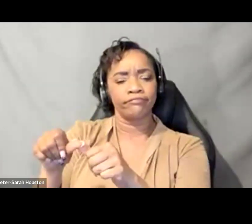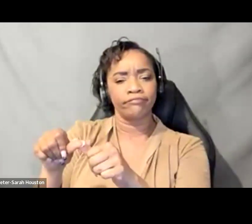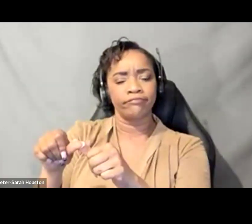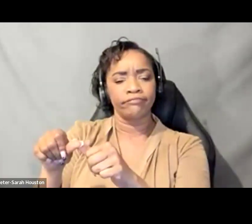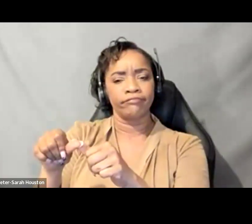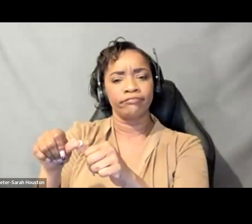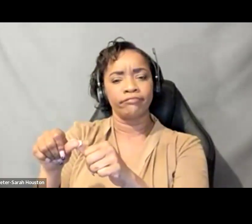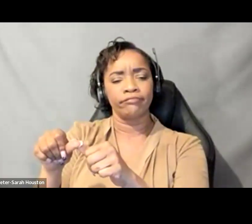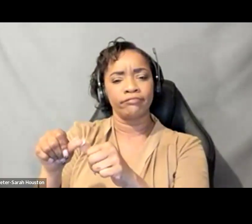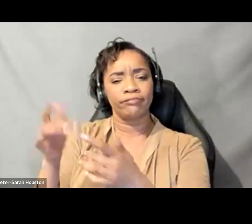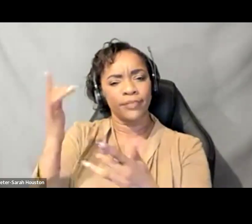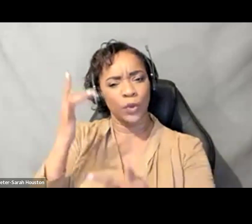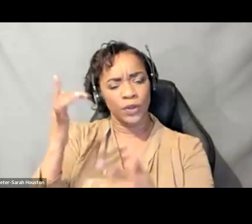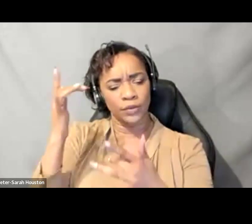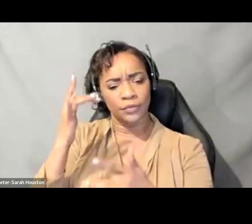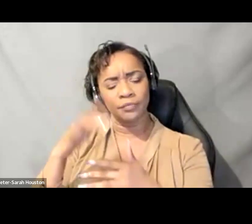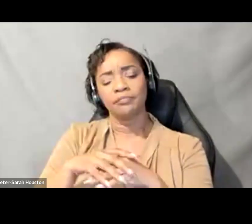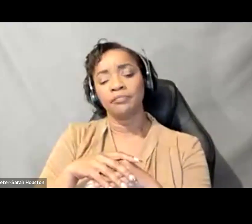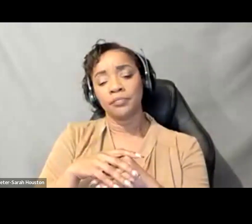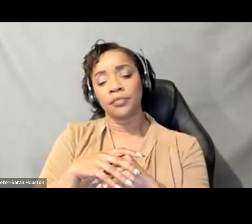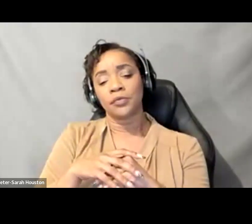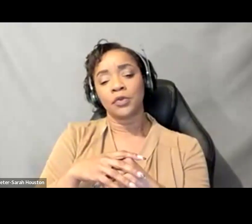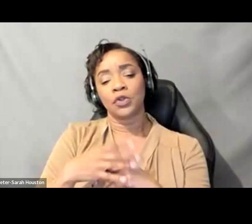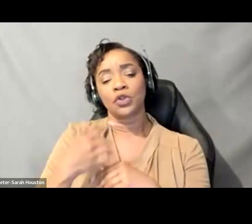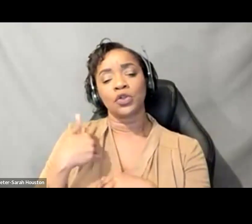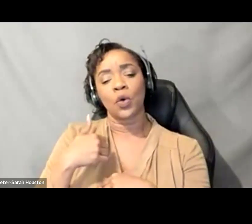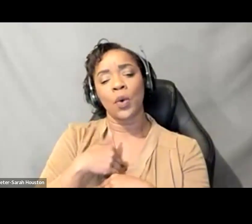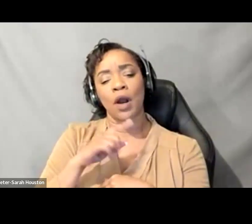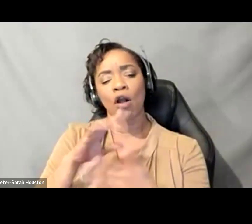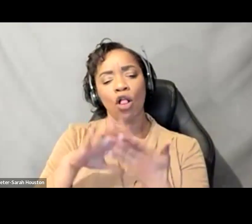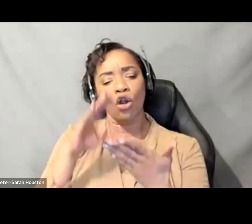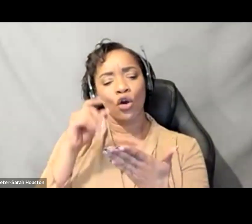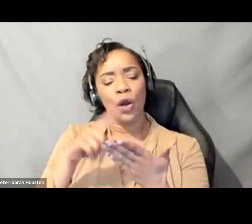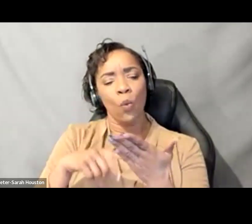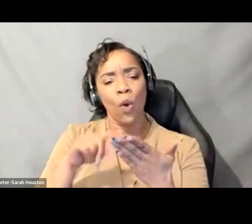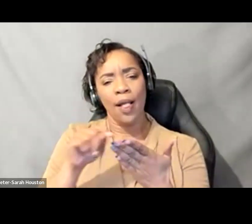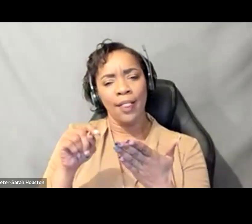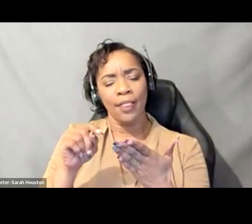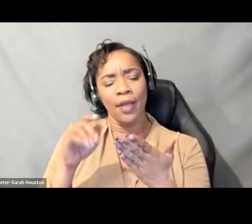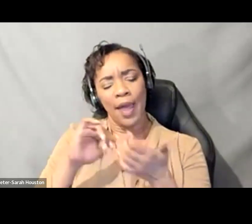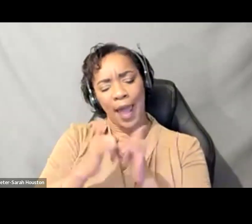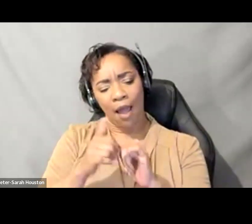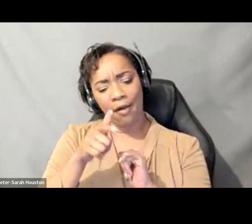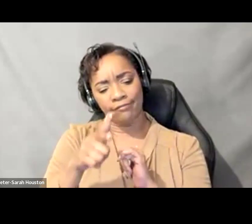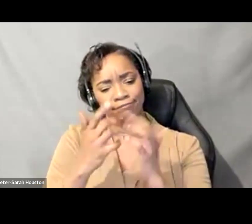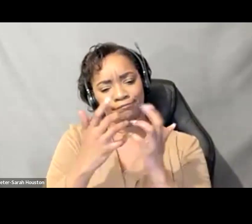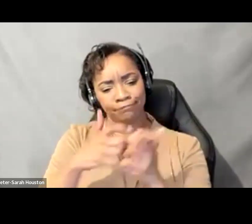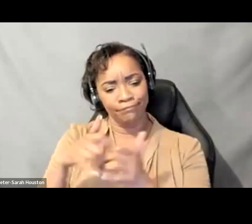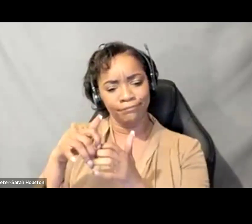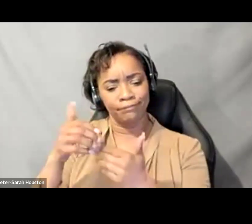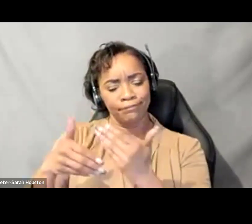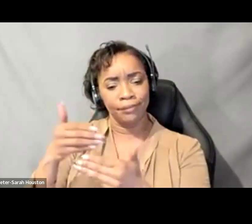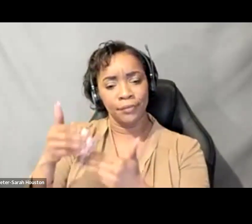are learning about what the pathophysiologic mechanisms are for these. But this is when something